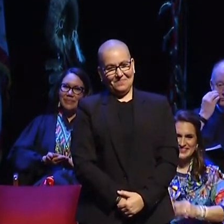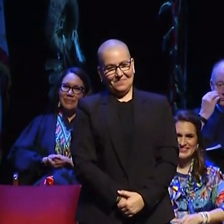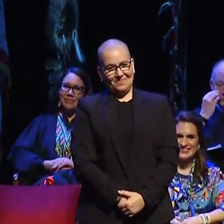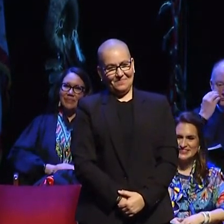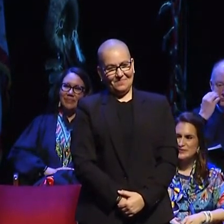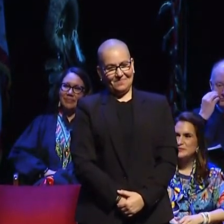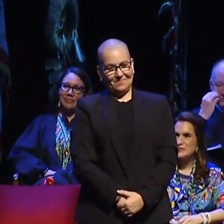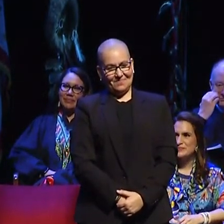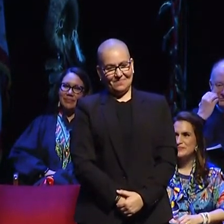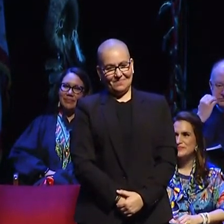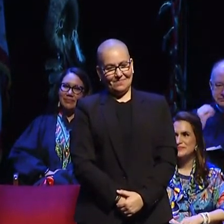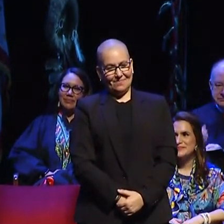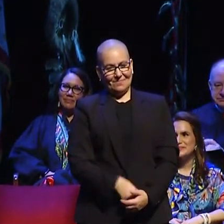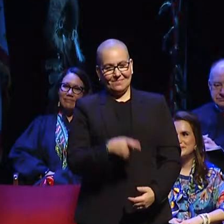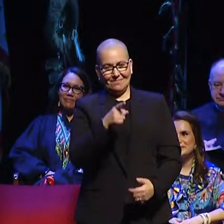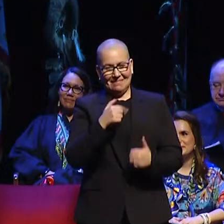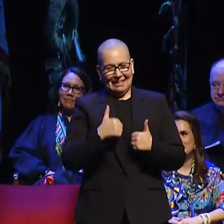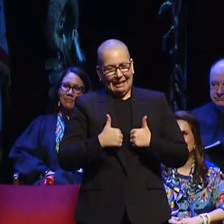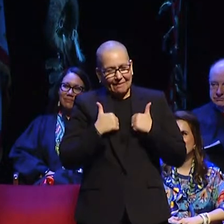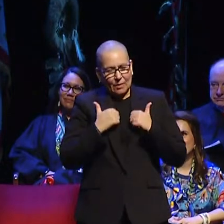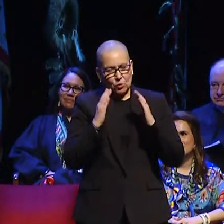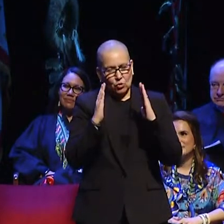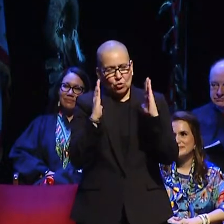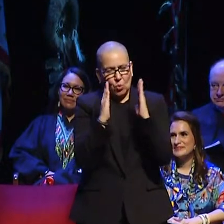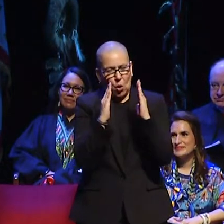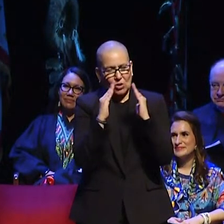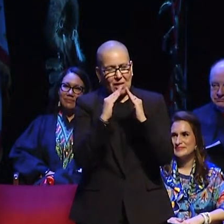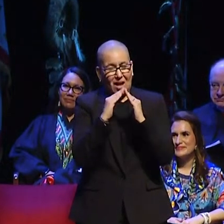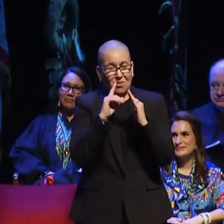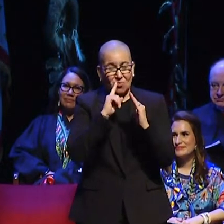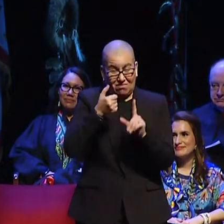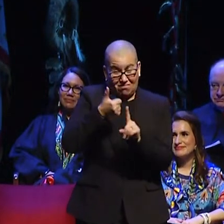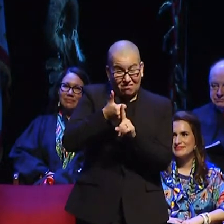We lived in a small town, as many of you know, about 400 people or so.